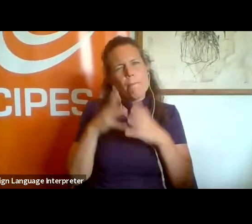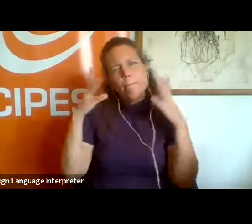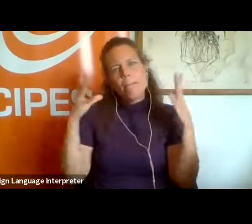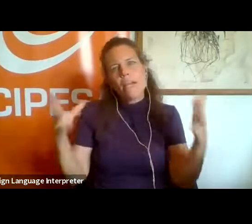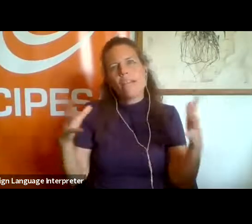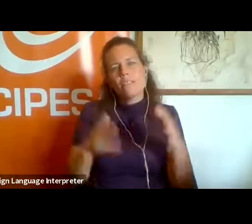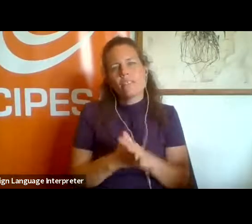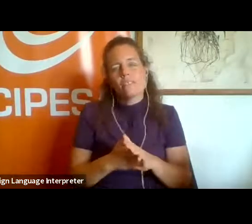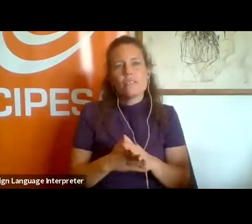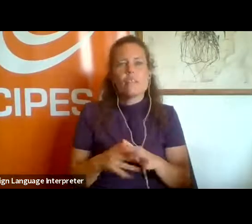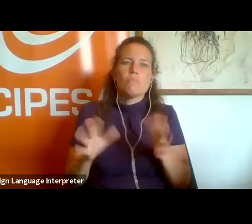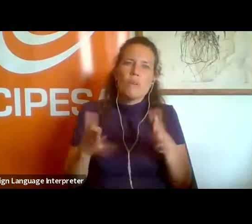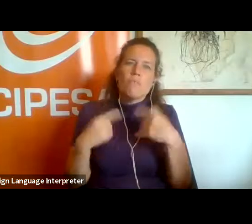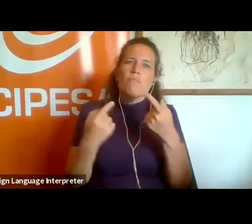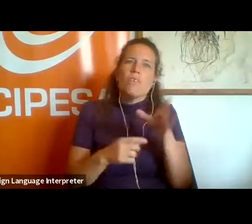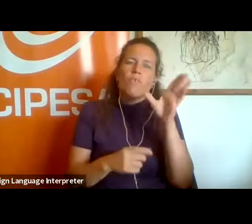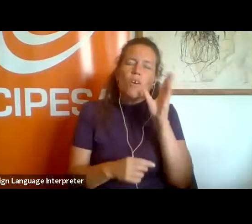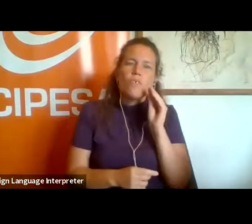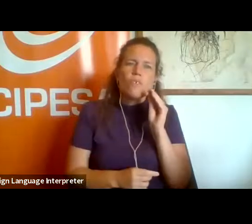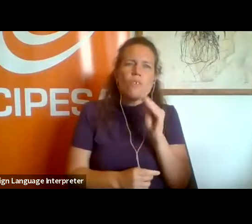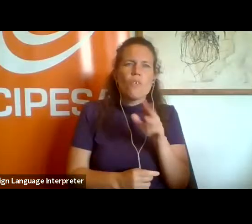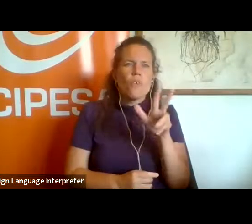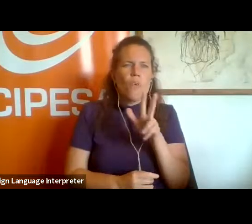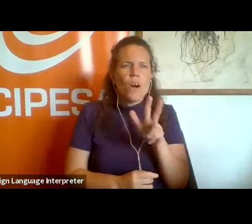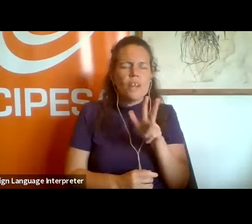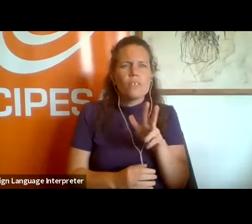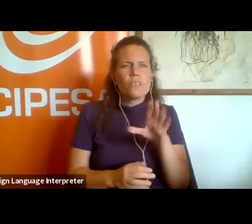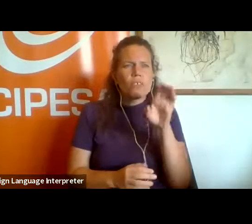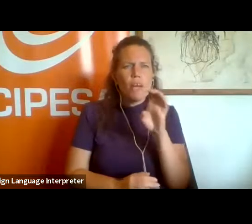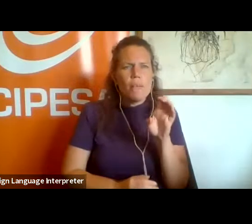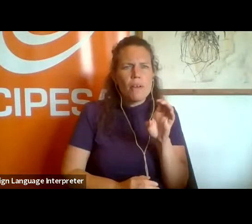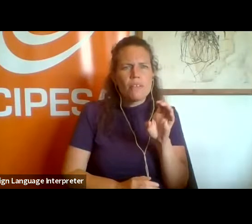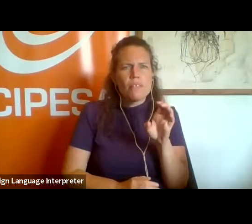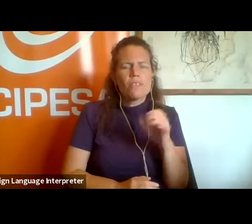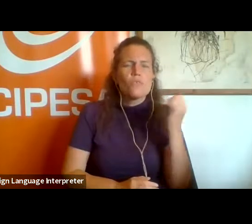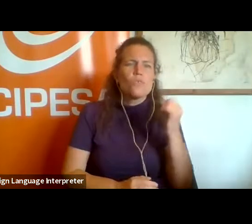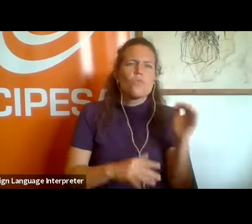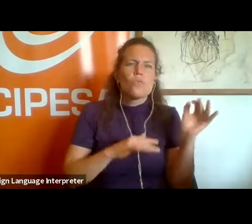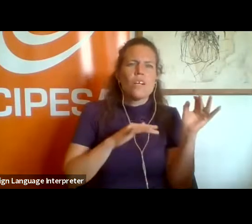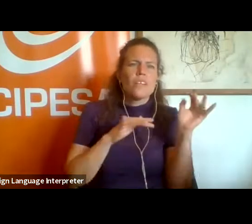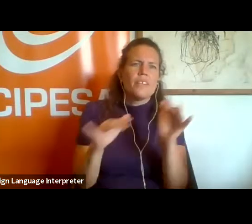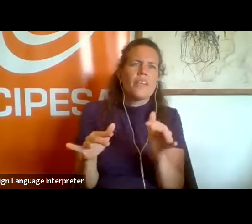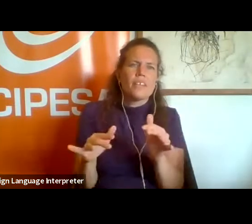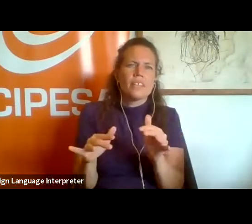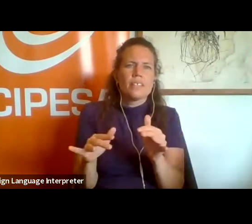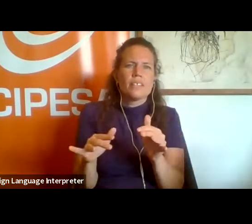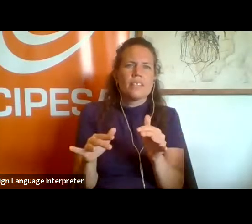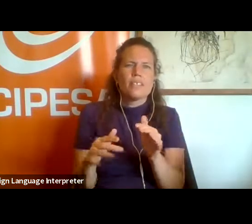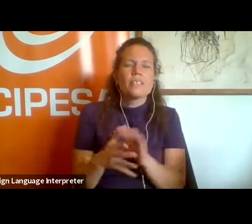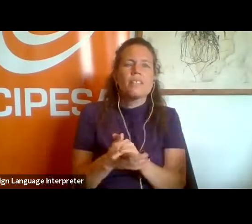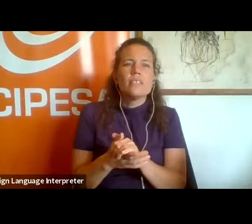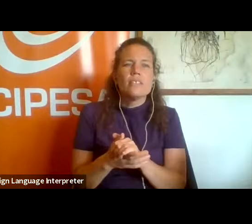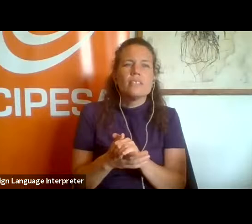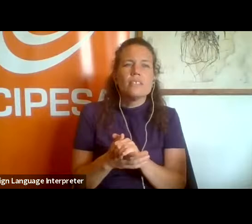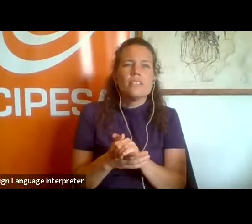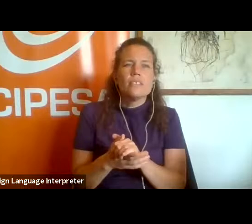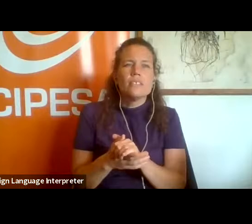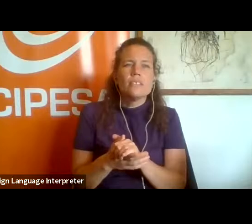we've probably heard about WannaCry, which was a huge ransomware attack that occurred, I think it was about